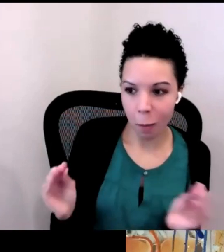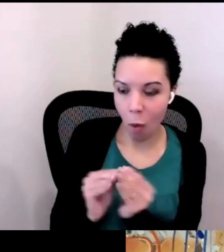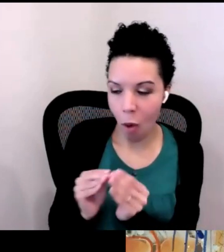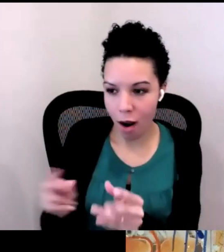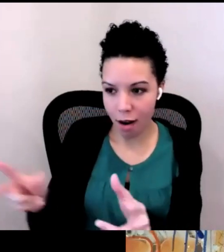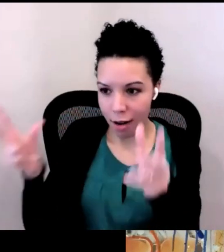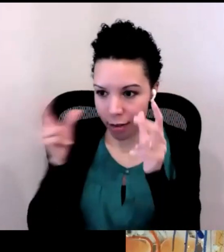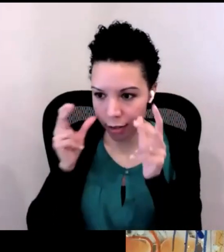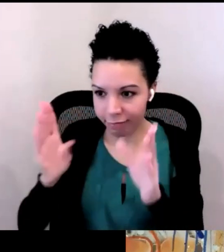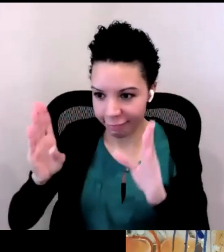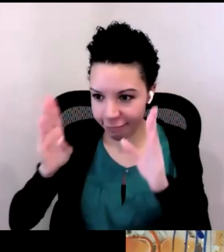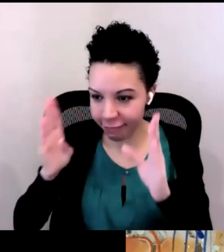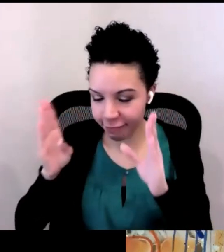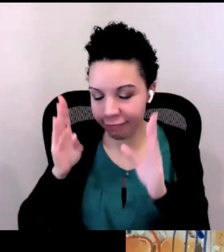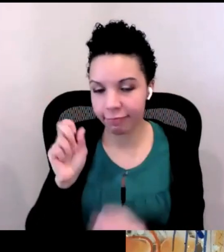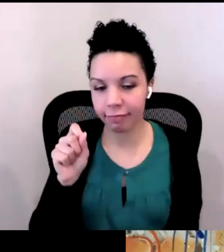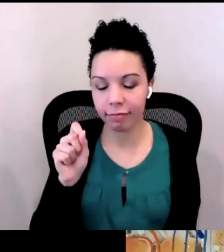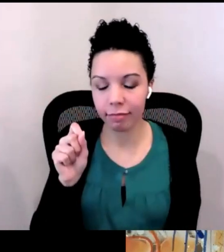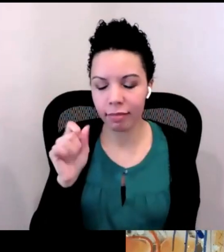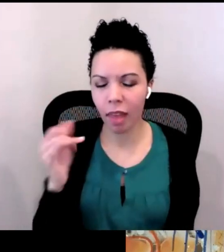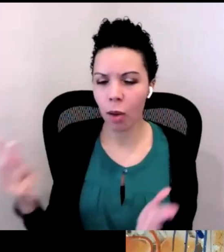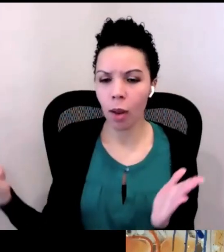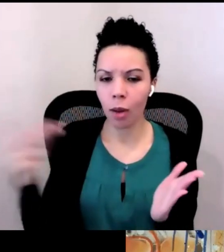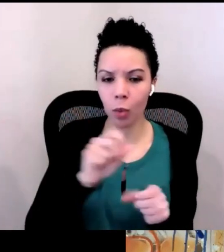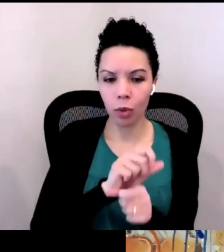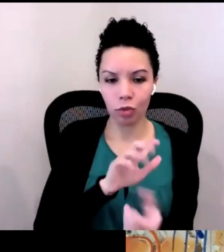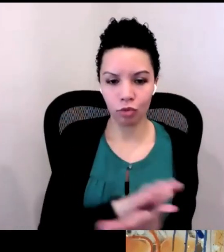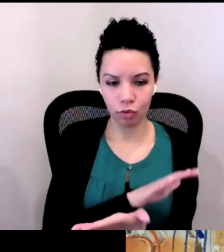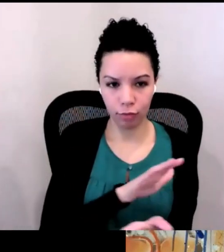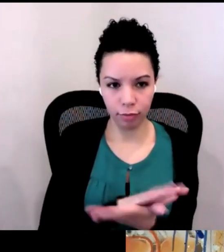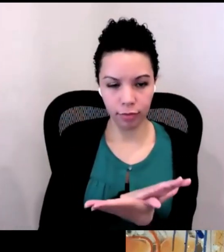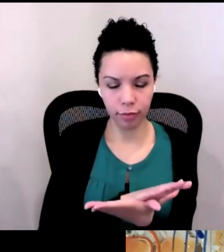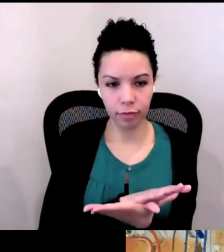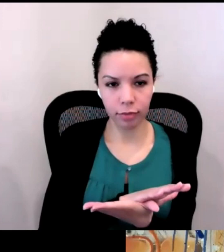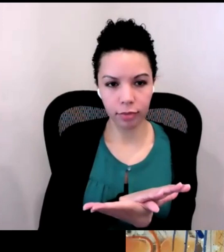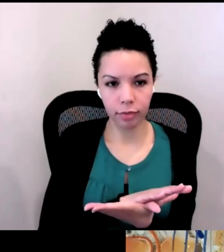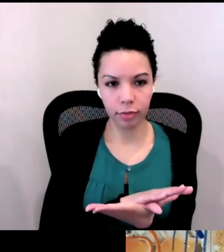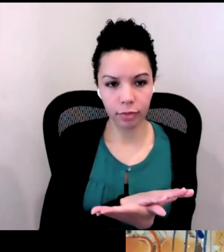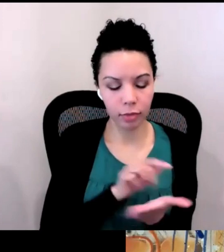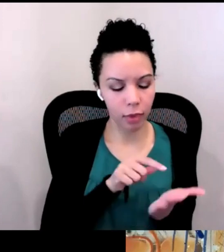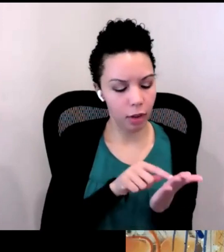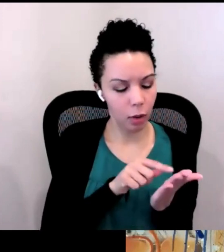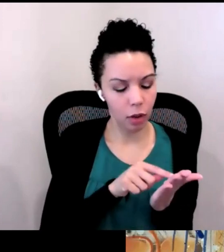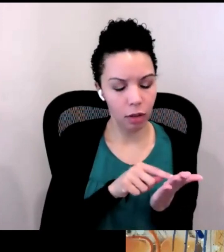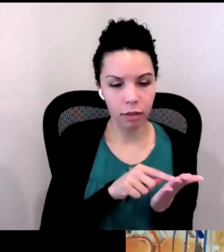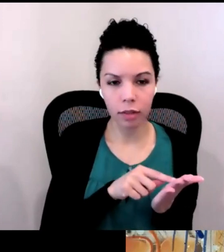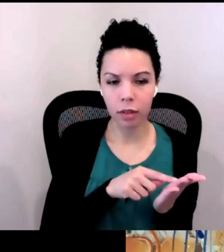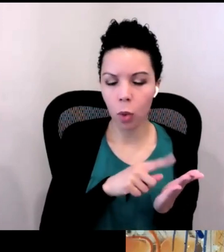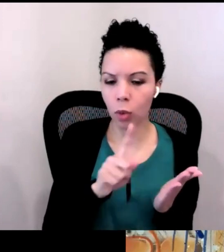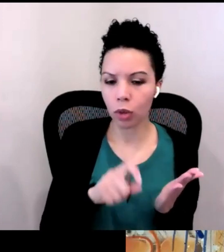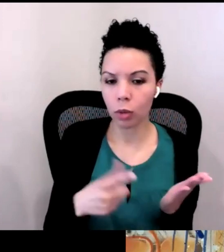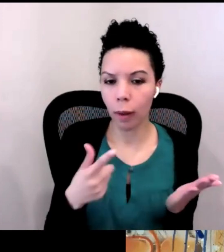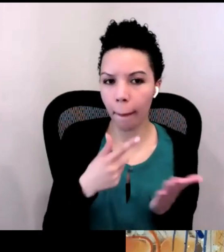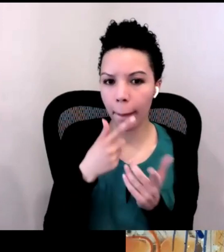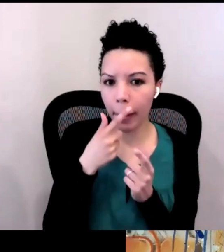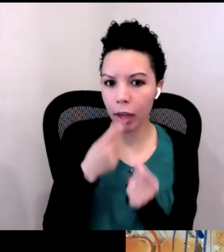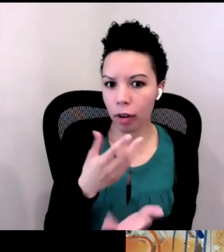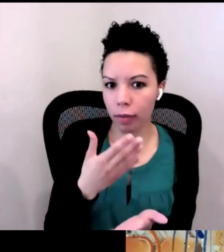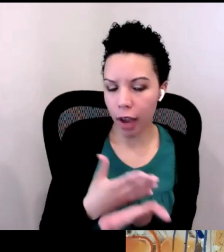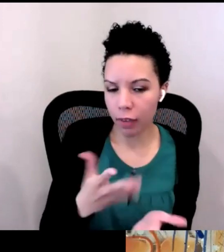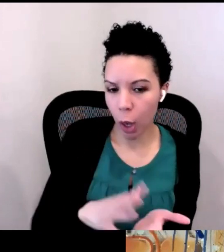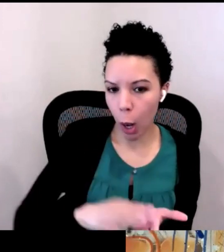want to direct us to our worksheet because we have some questions like, what is an interesting fact you've learned about her? She's already given us